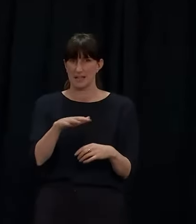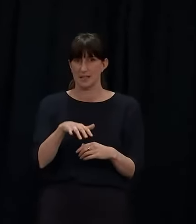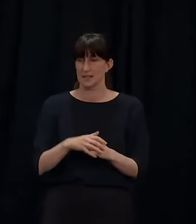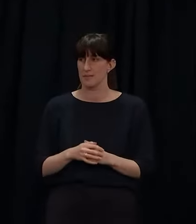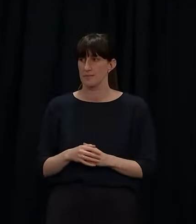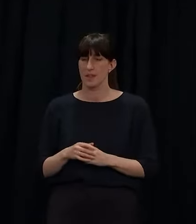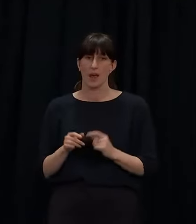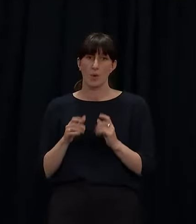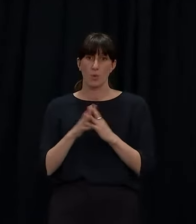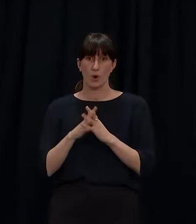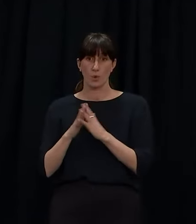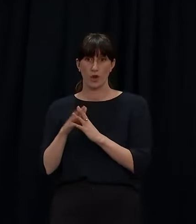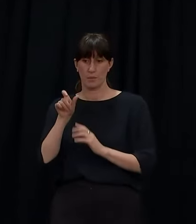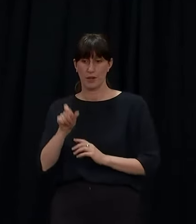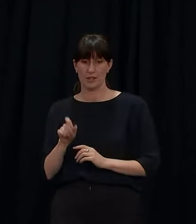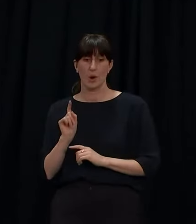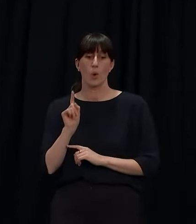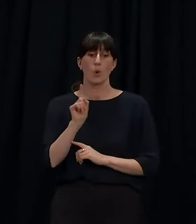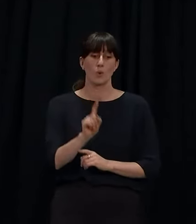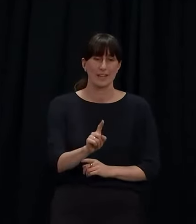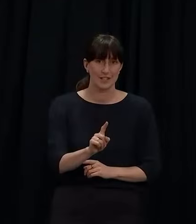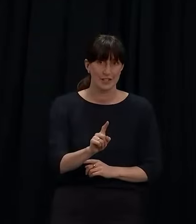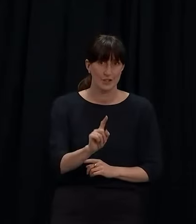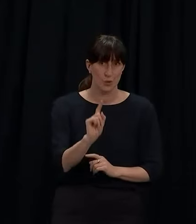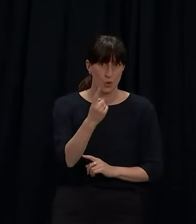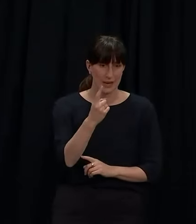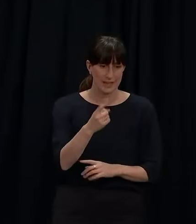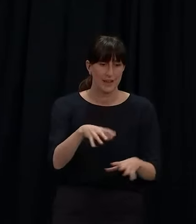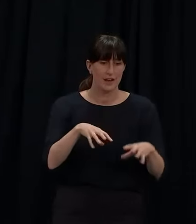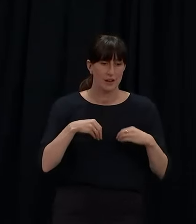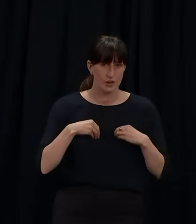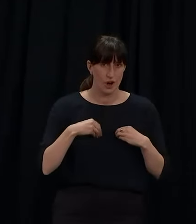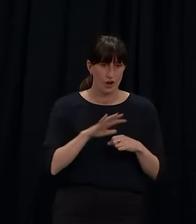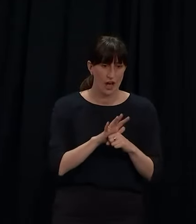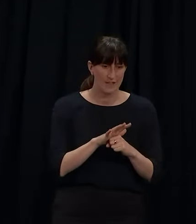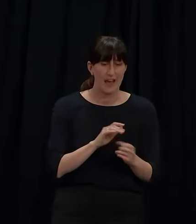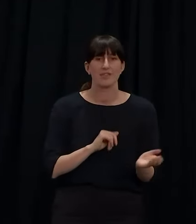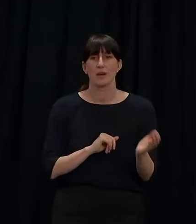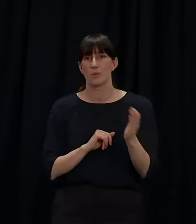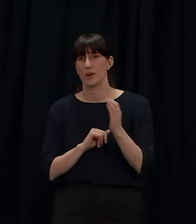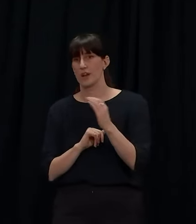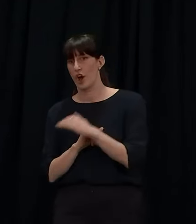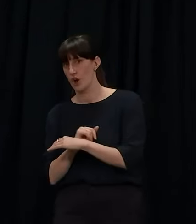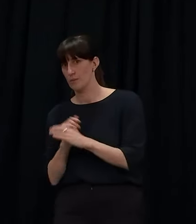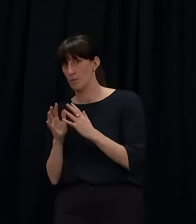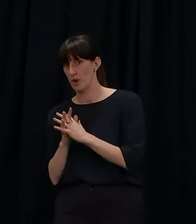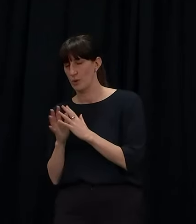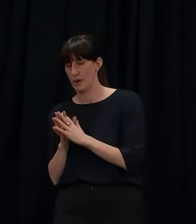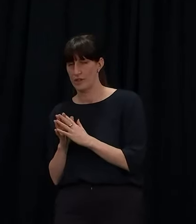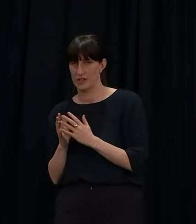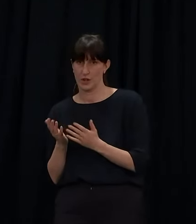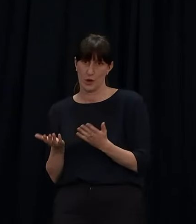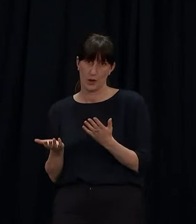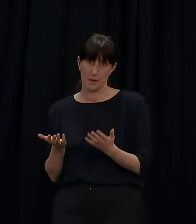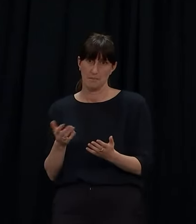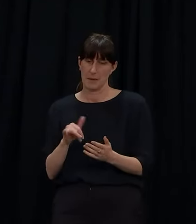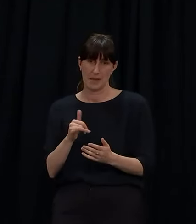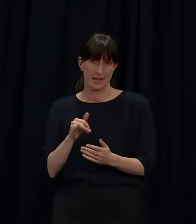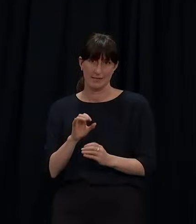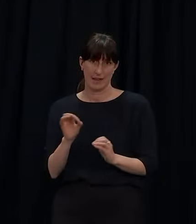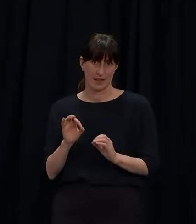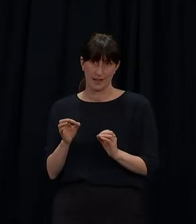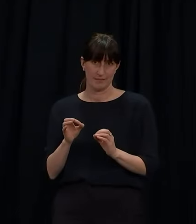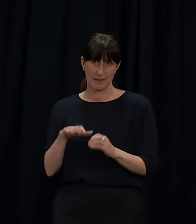of course, may factor in when they actually, in fact, travel back to Warkworth. Sorry, I meant to come to you, Claire, wasn't I?